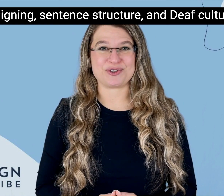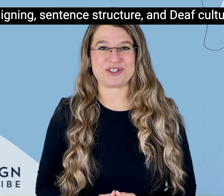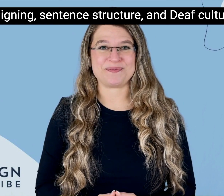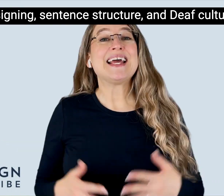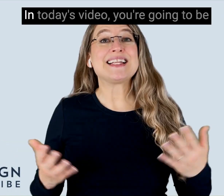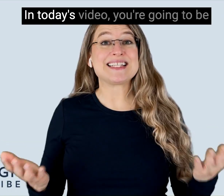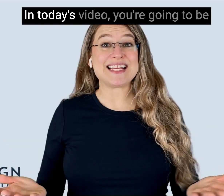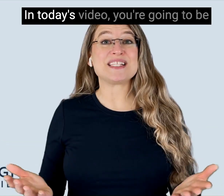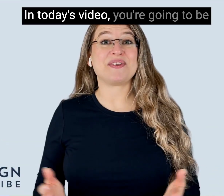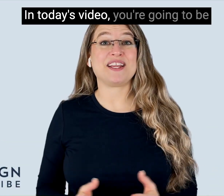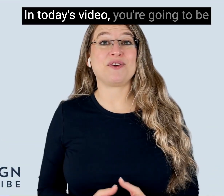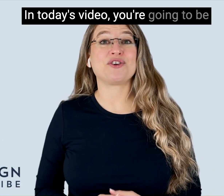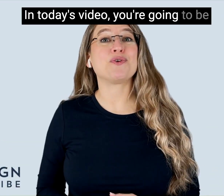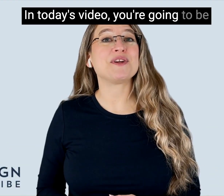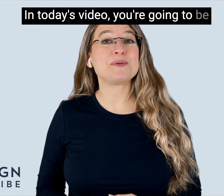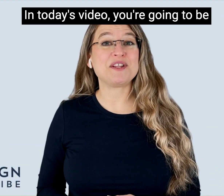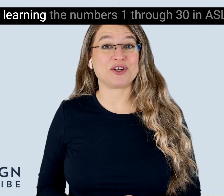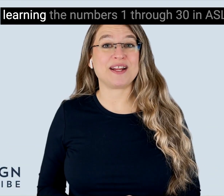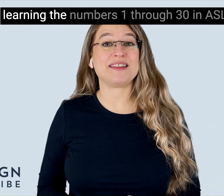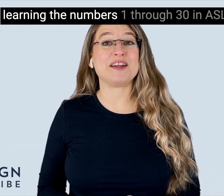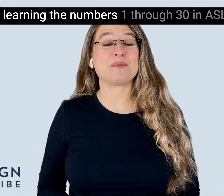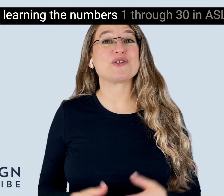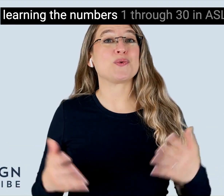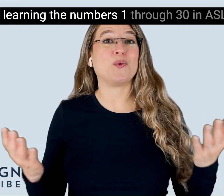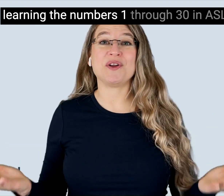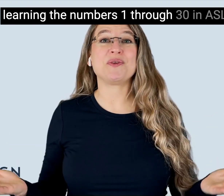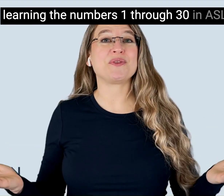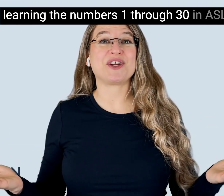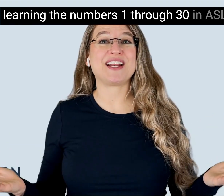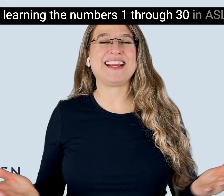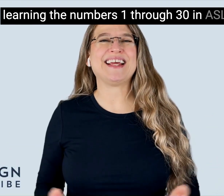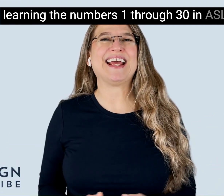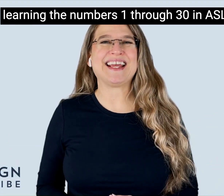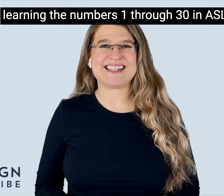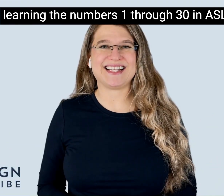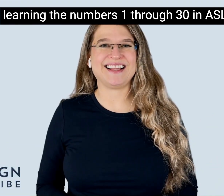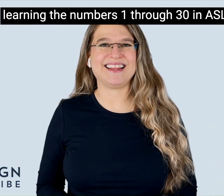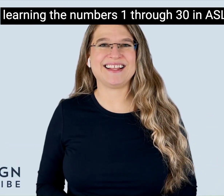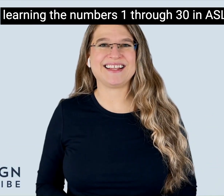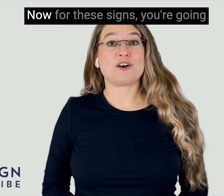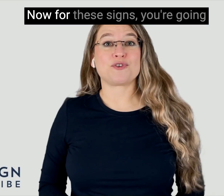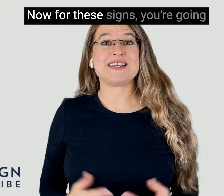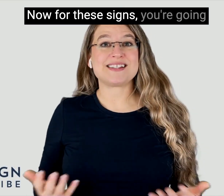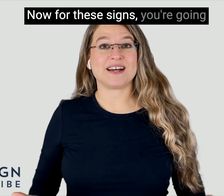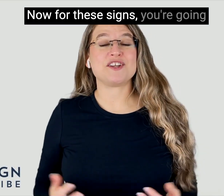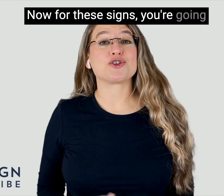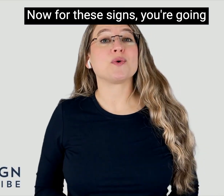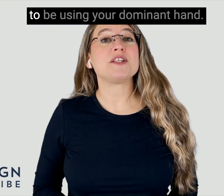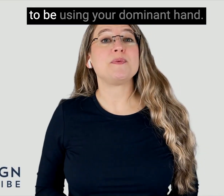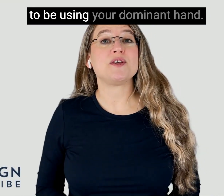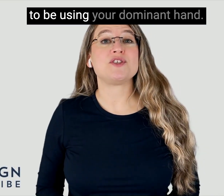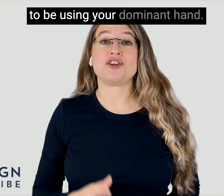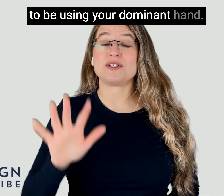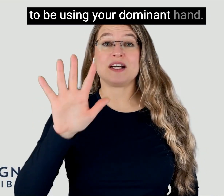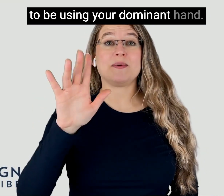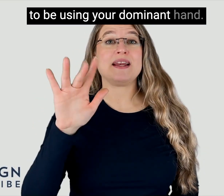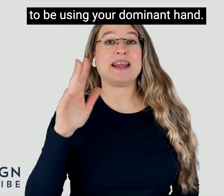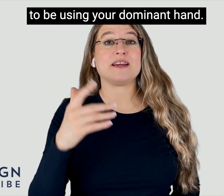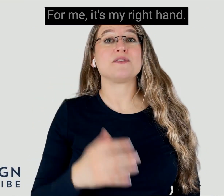culture. In today's video, you're going to be learning the numbers 1 through 30 in ASL. Now for these signs, you're going to be using your dominant hand. For